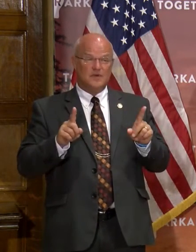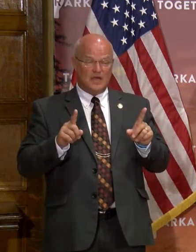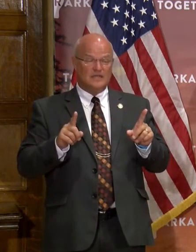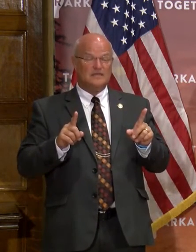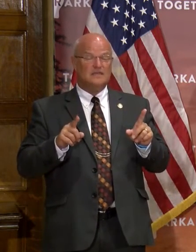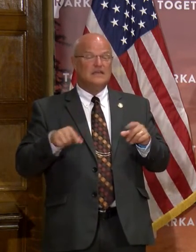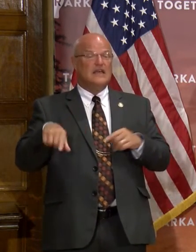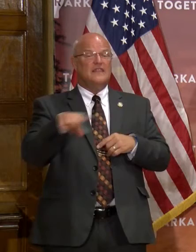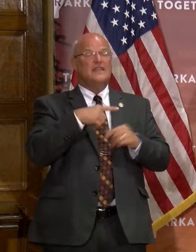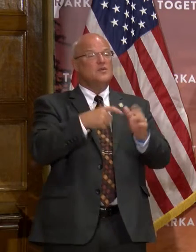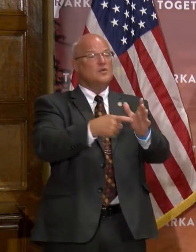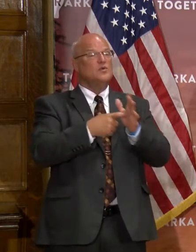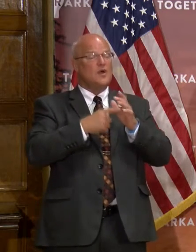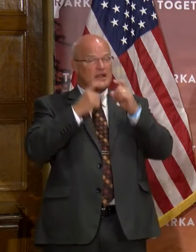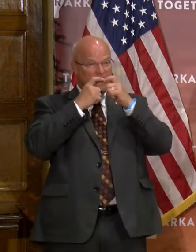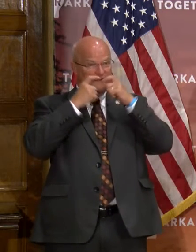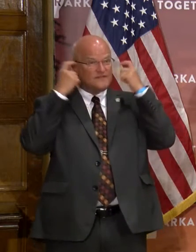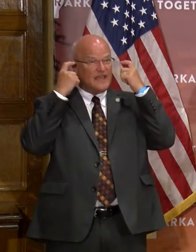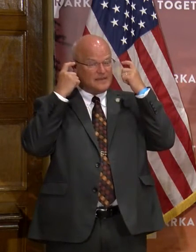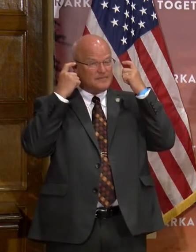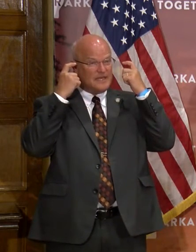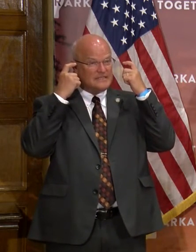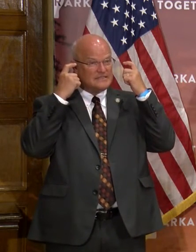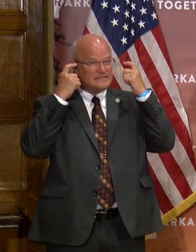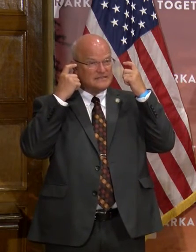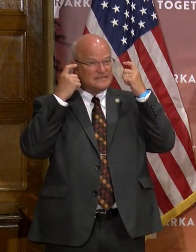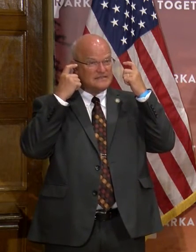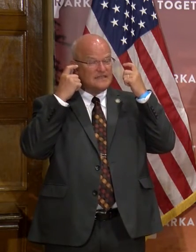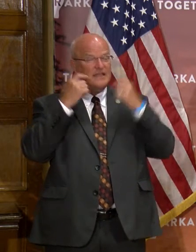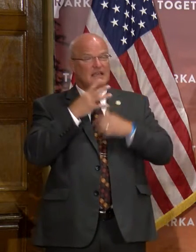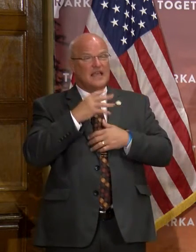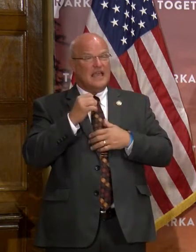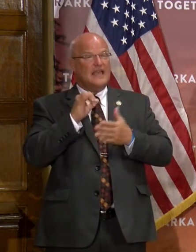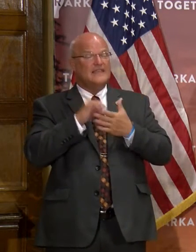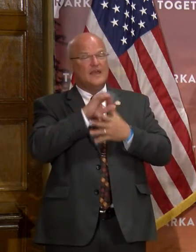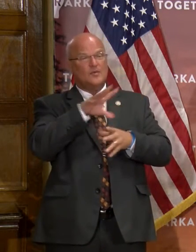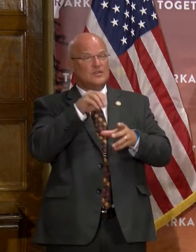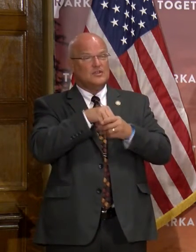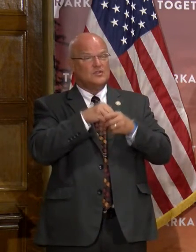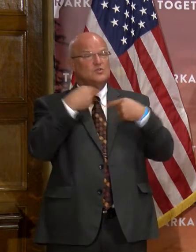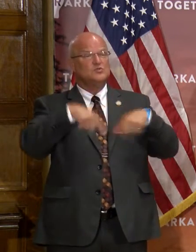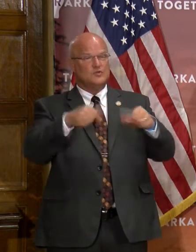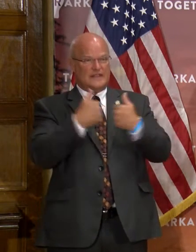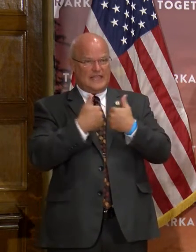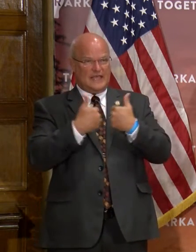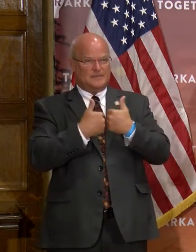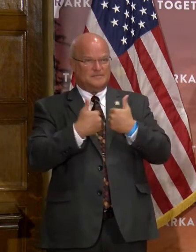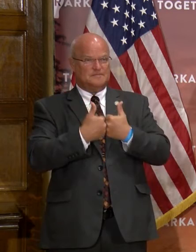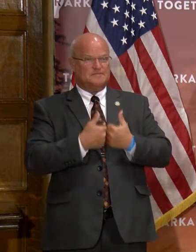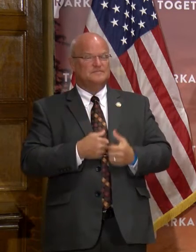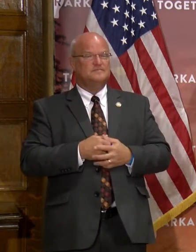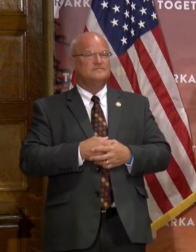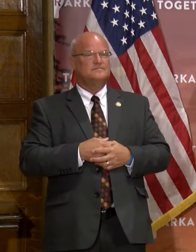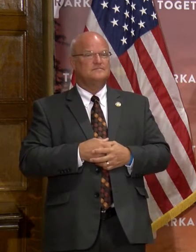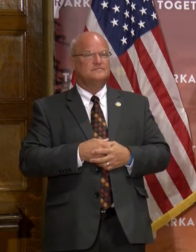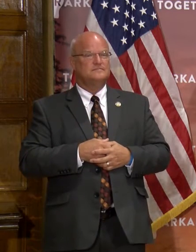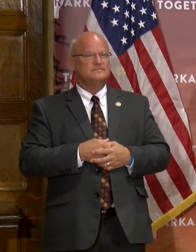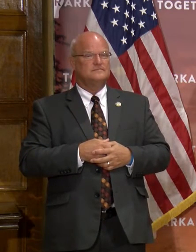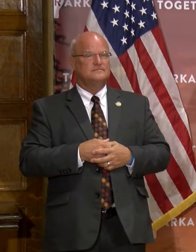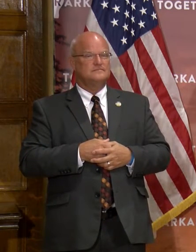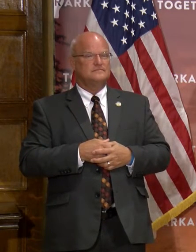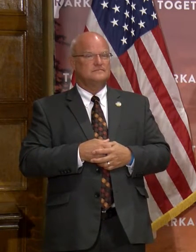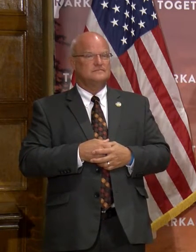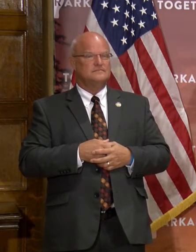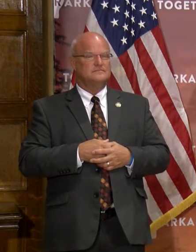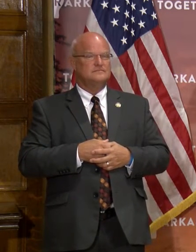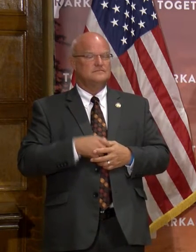otherwise they are required to wear a mask, and that would include during the game. Players, the football players